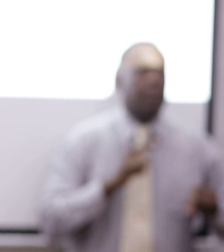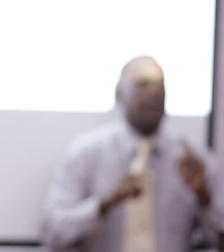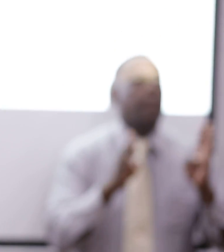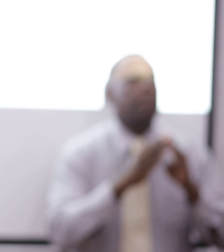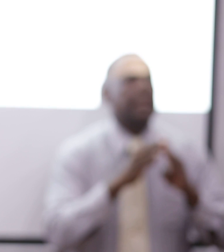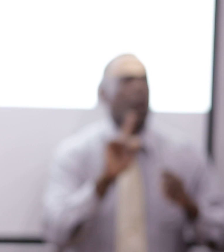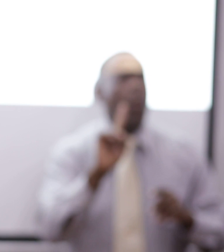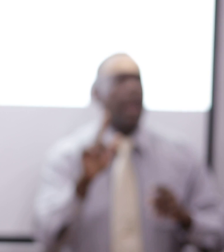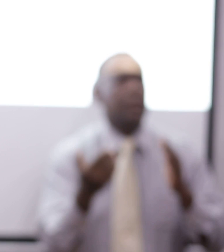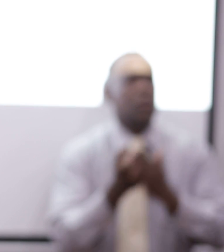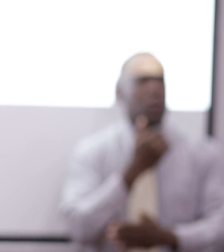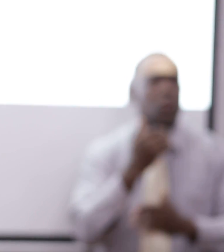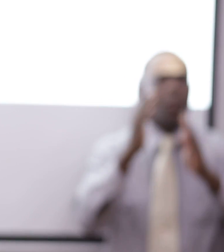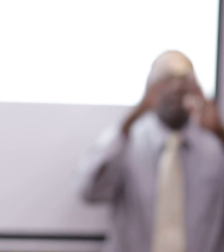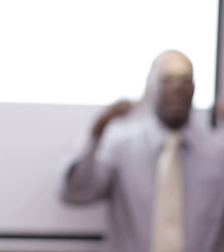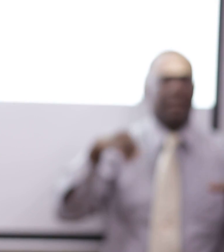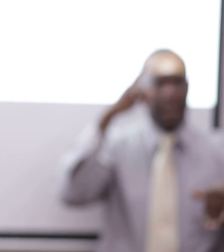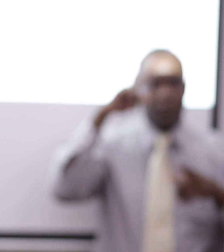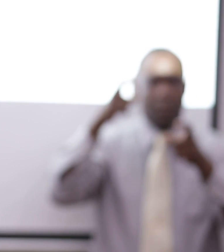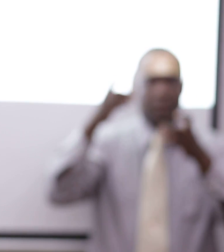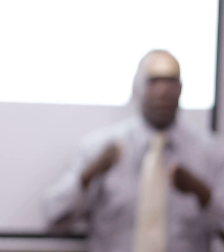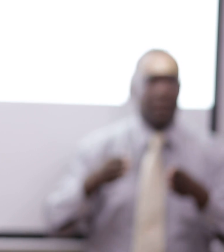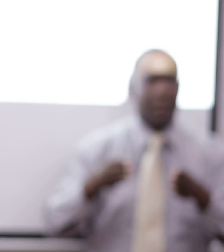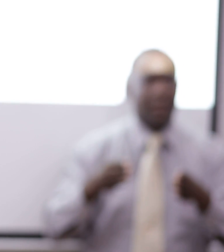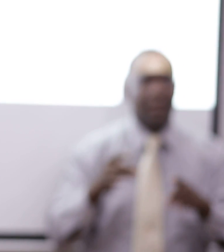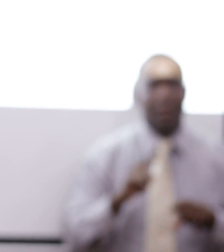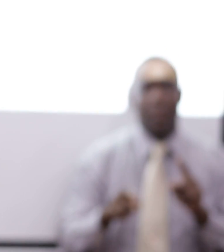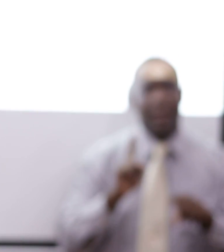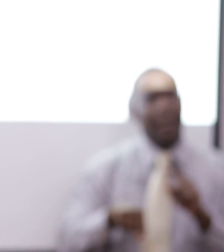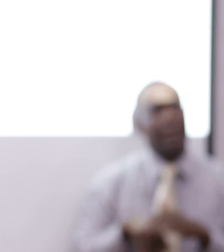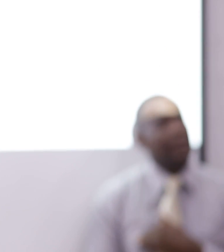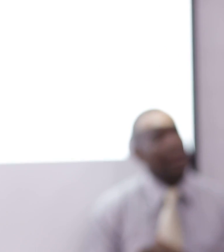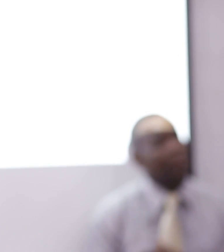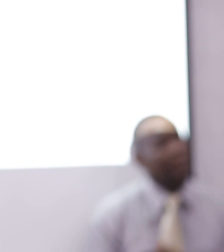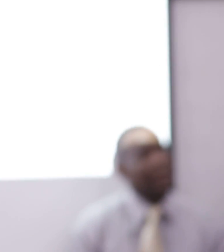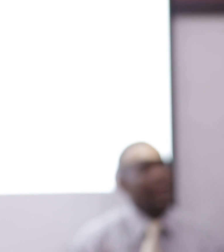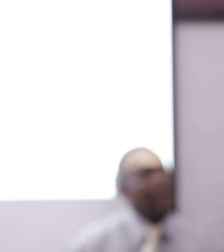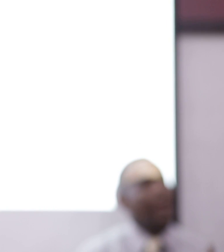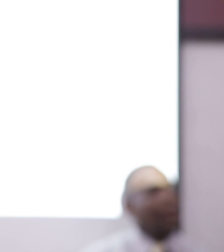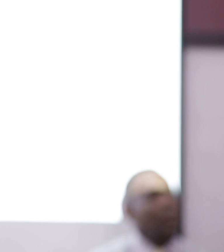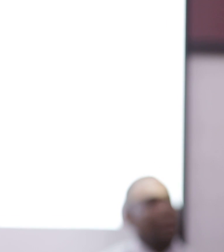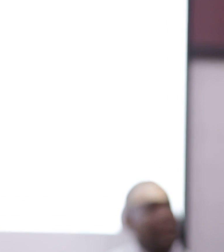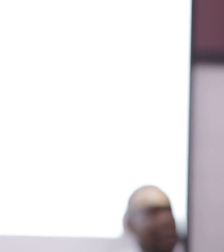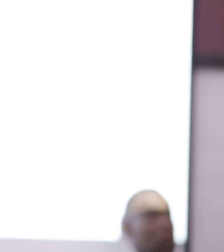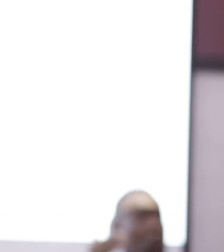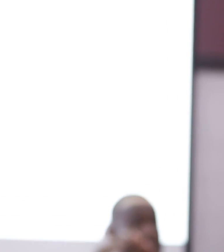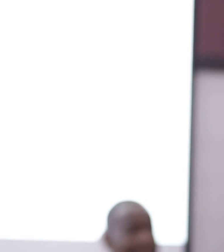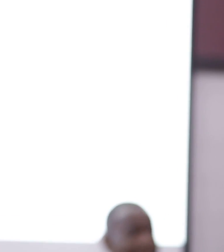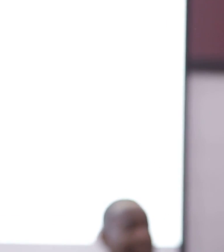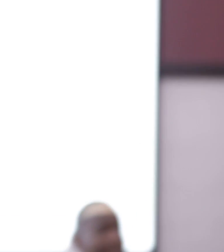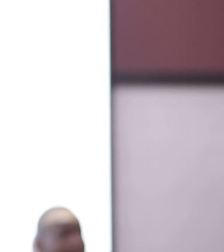new administration building, and I can't access it. They built, I think the ramp at